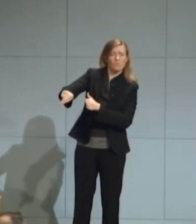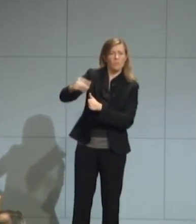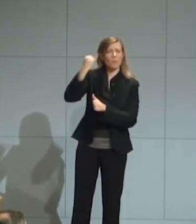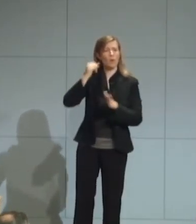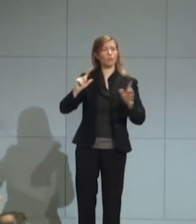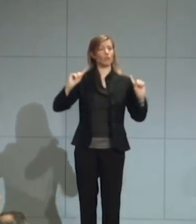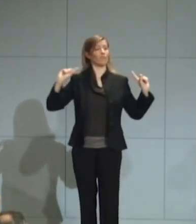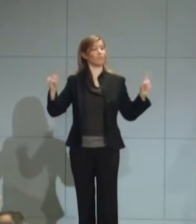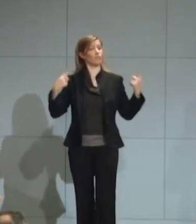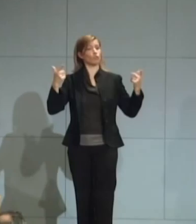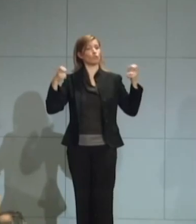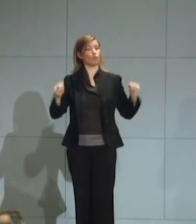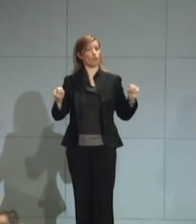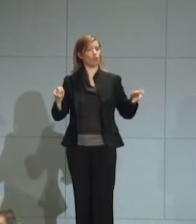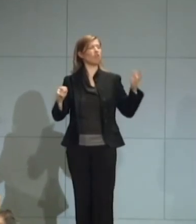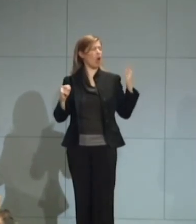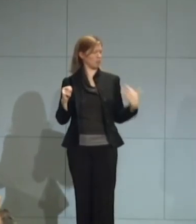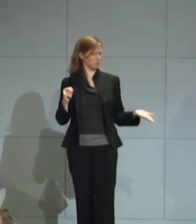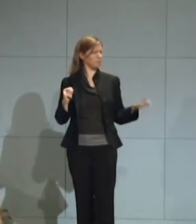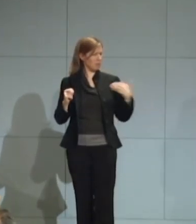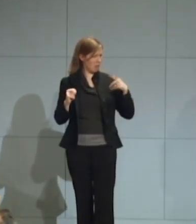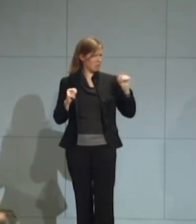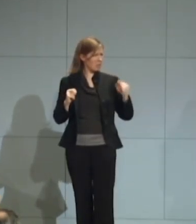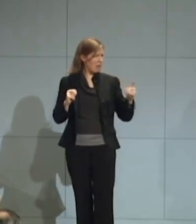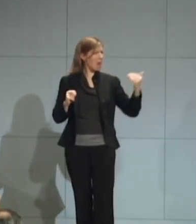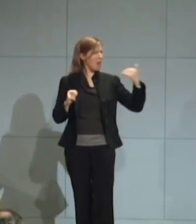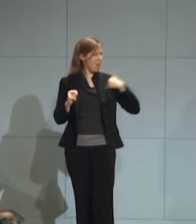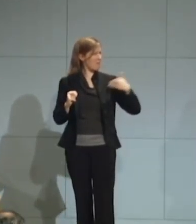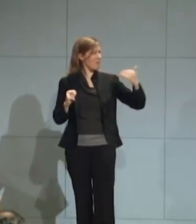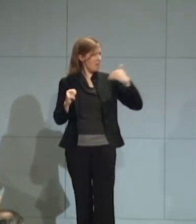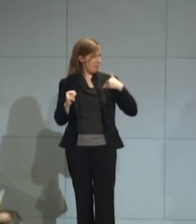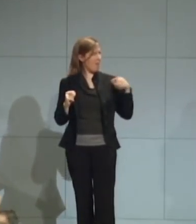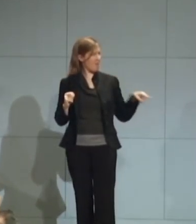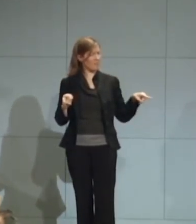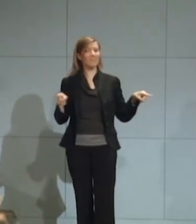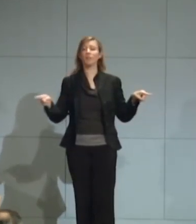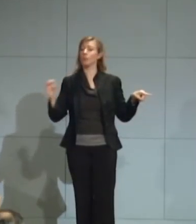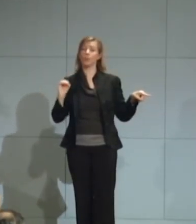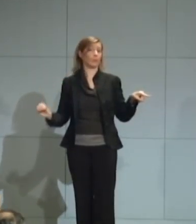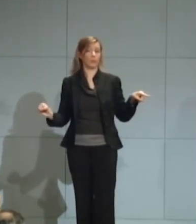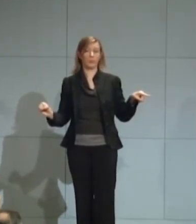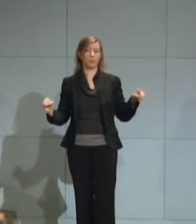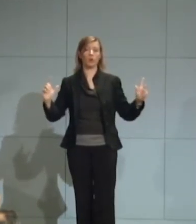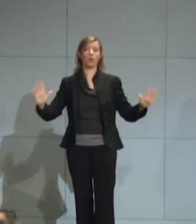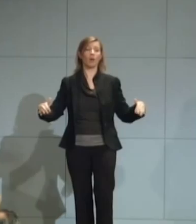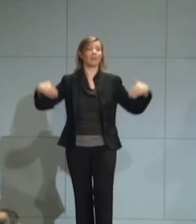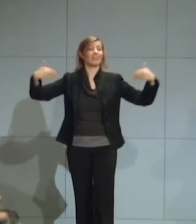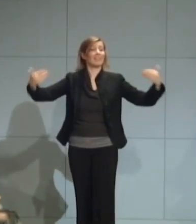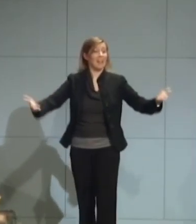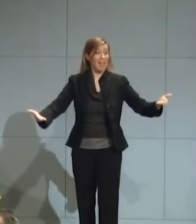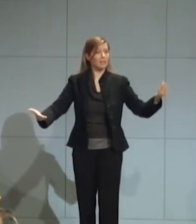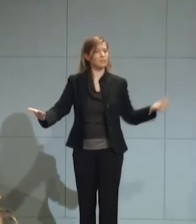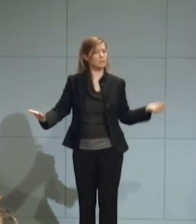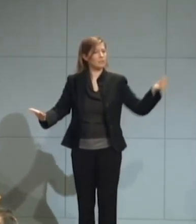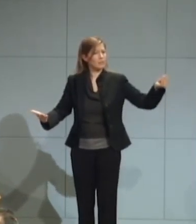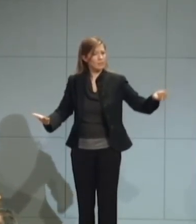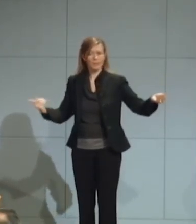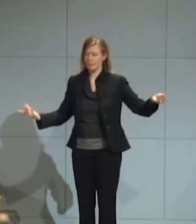continues into the 21st century. First, there is the material inequality,